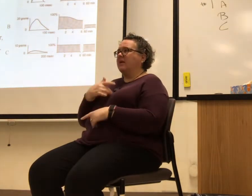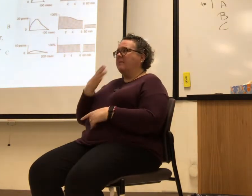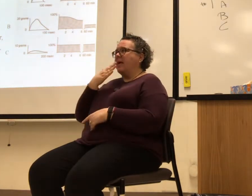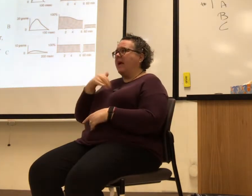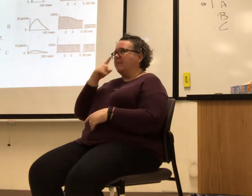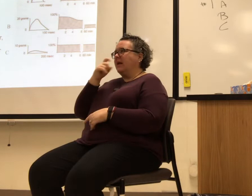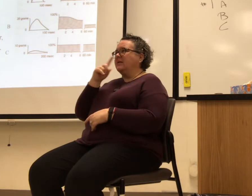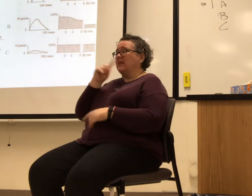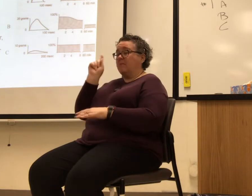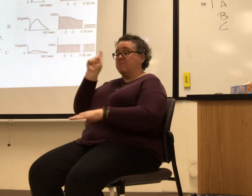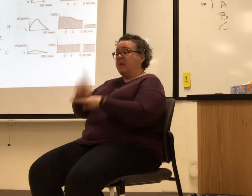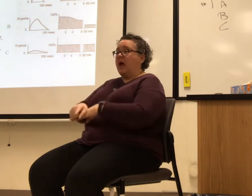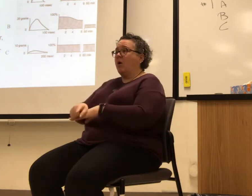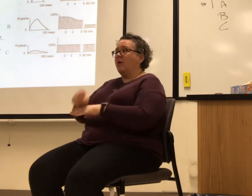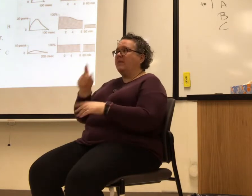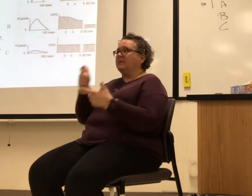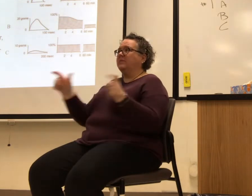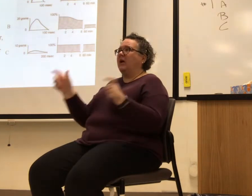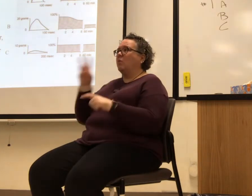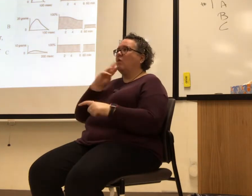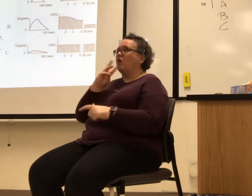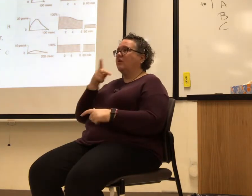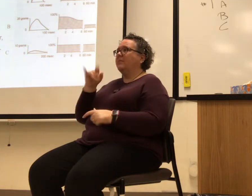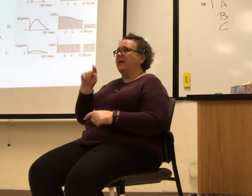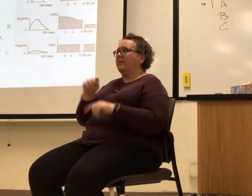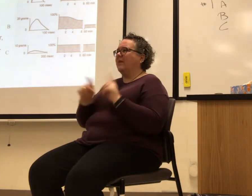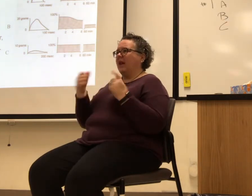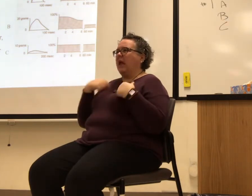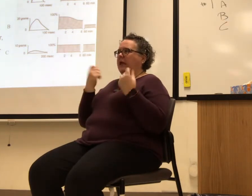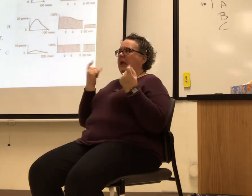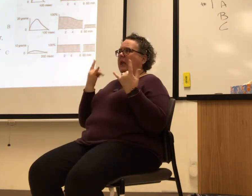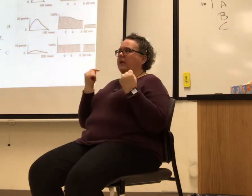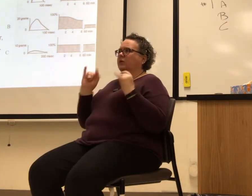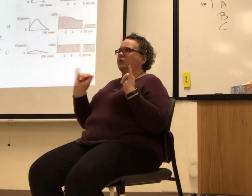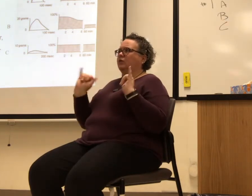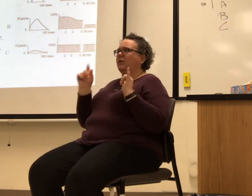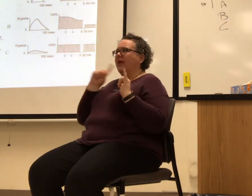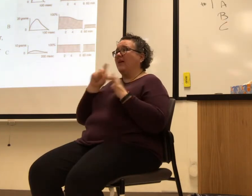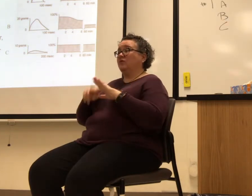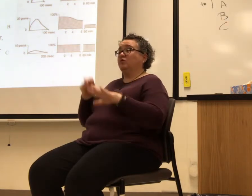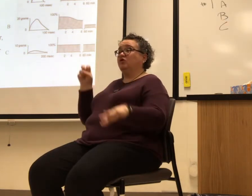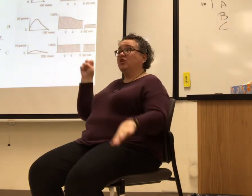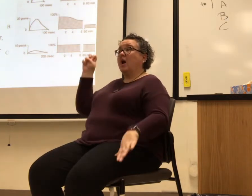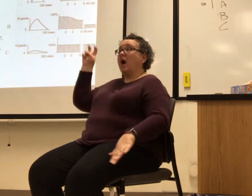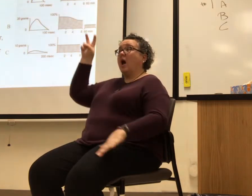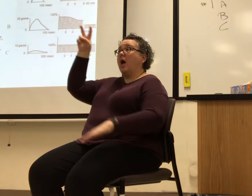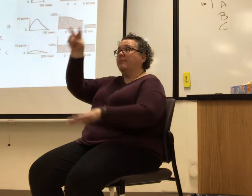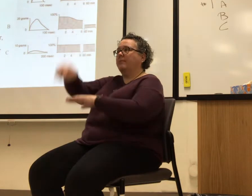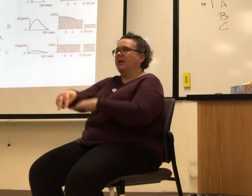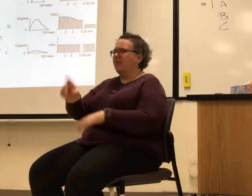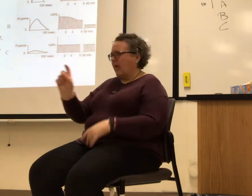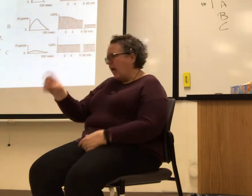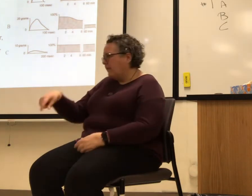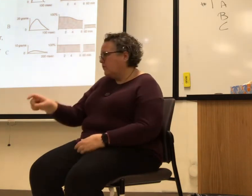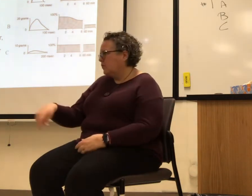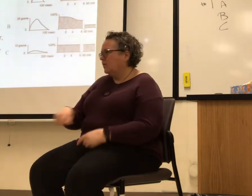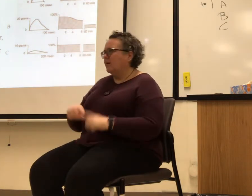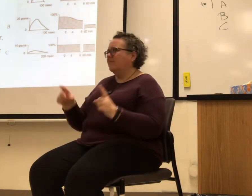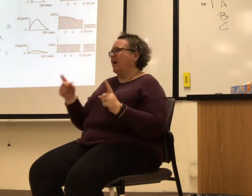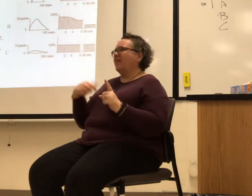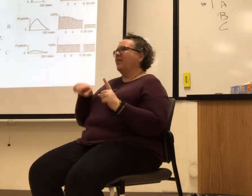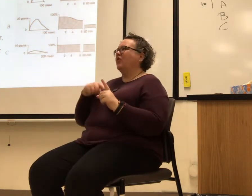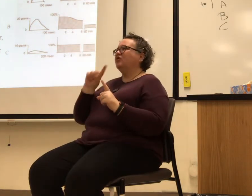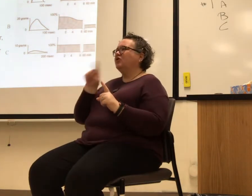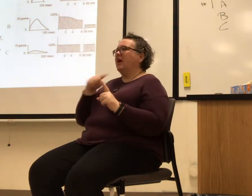face in this big water pit. But I totally get it. Like, they got to jump over this thing. They have to. And they're